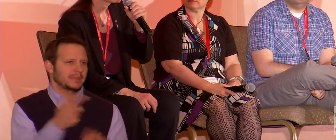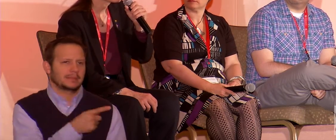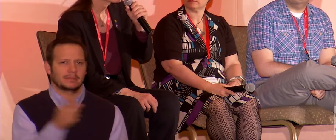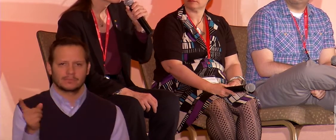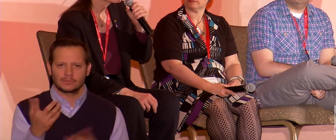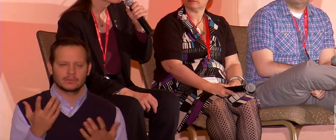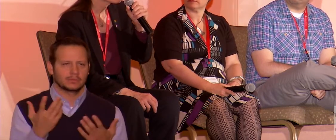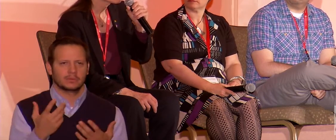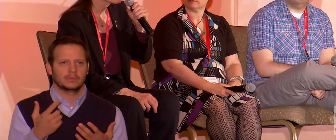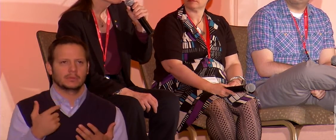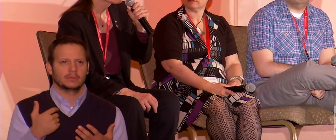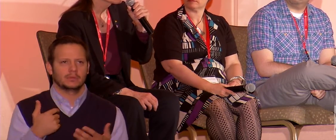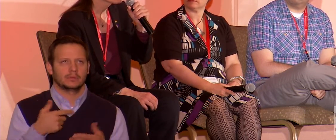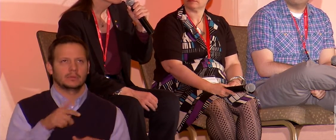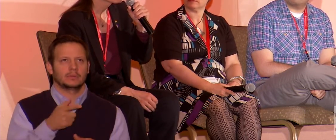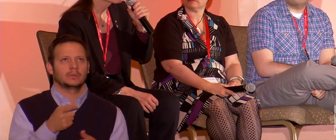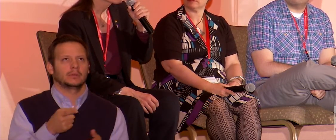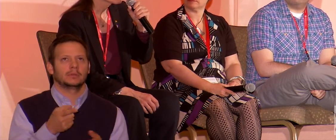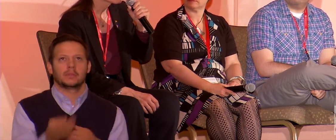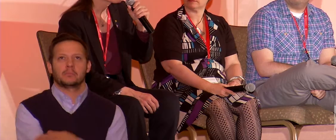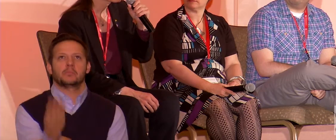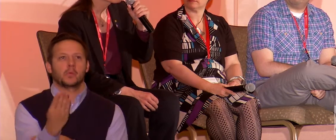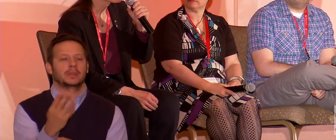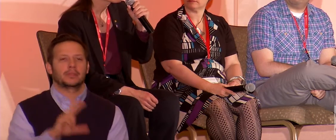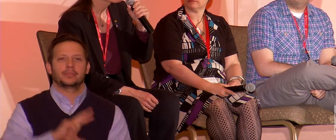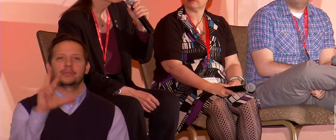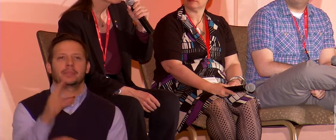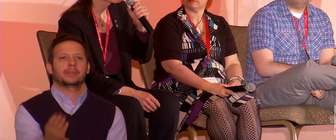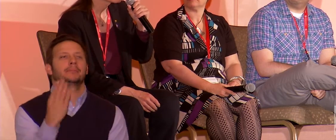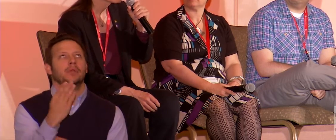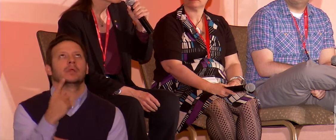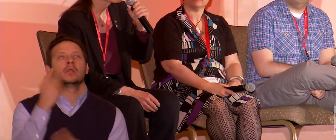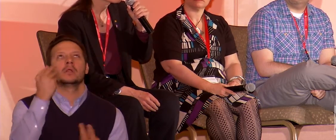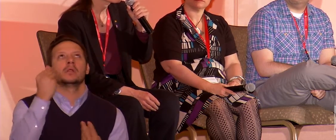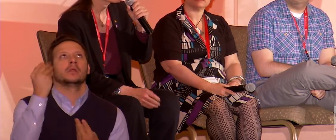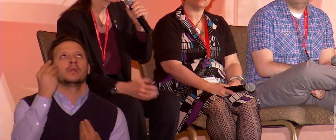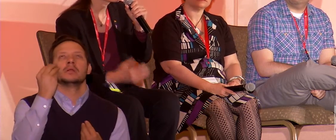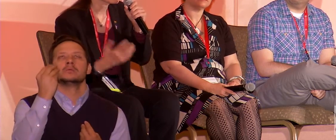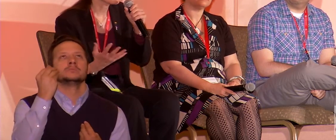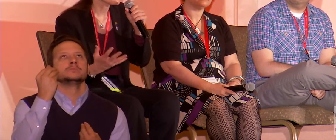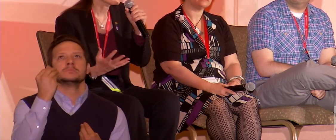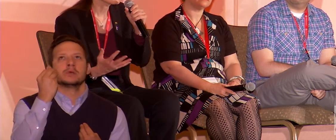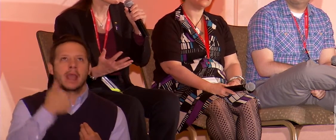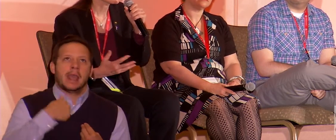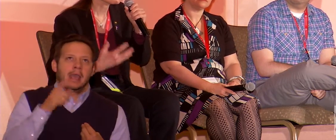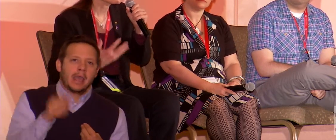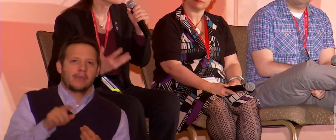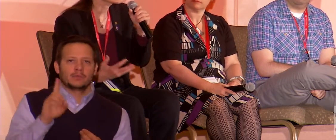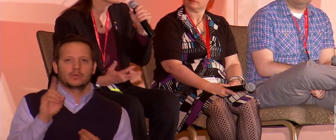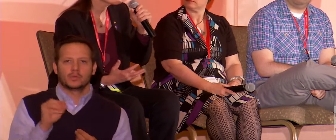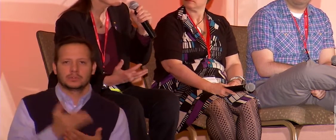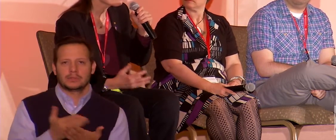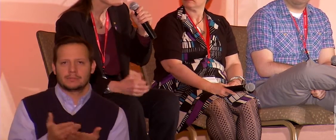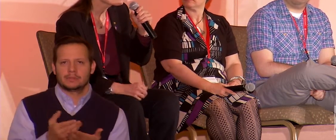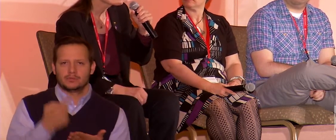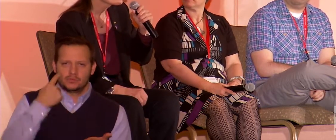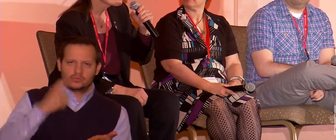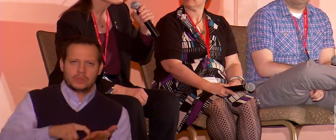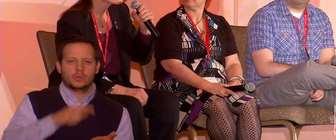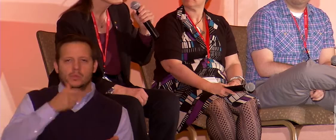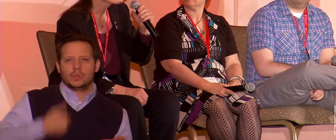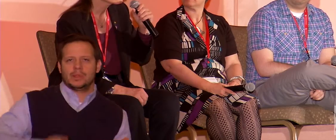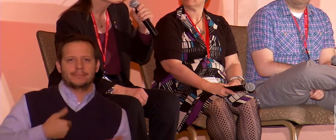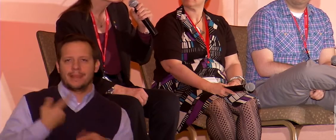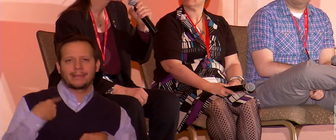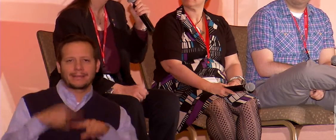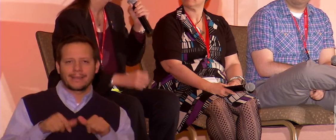know, you just sit at 3 o'clock in the morning and say, I cannot go on unless I do something to recognize who I am. That